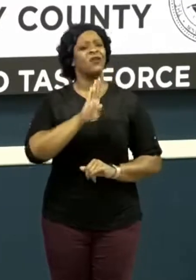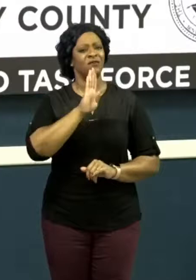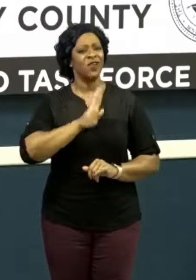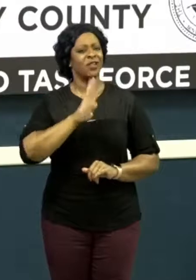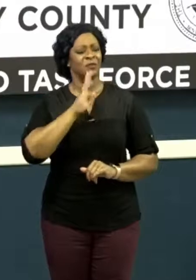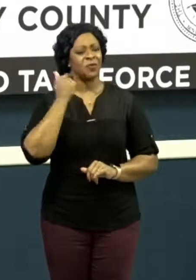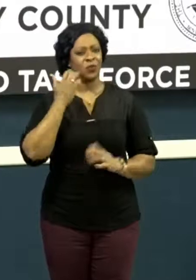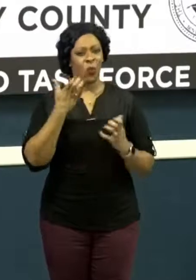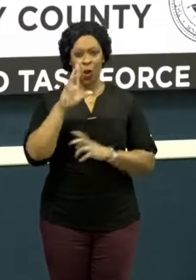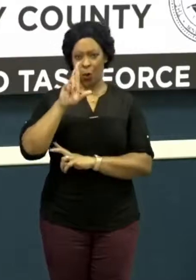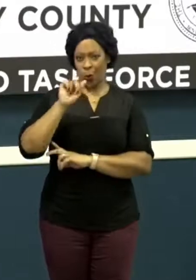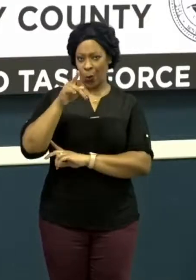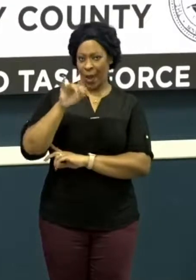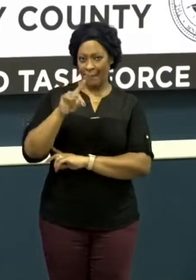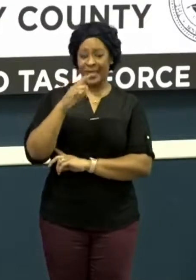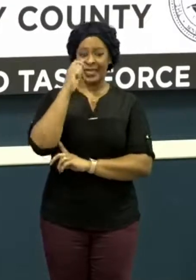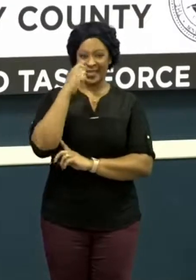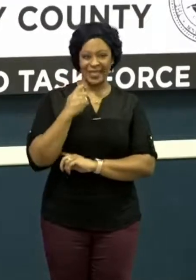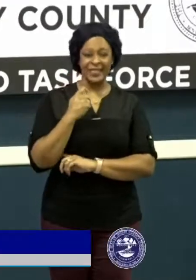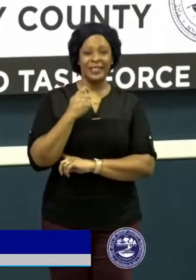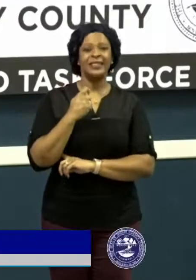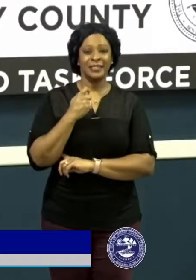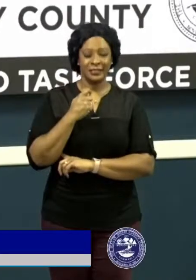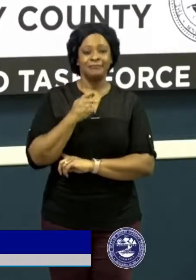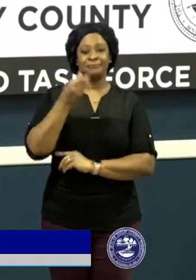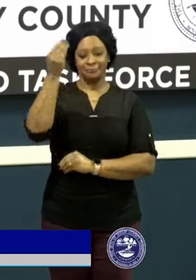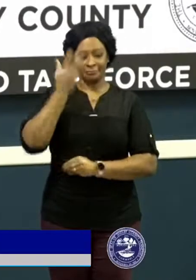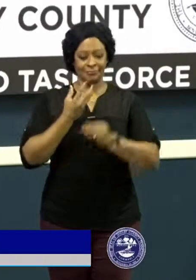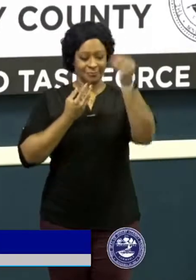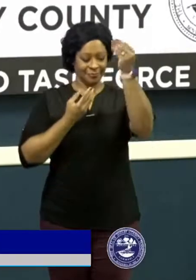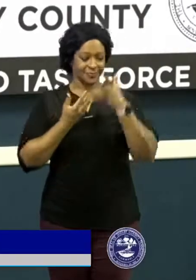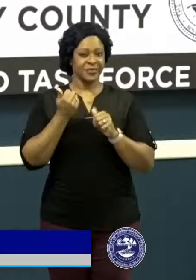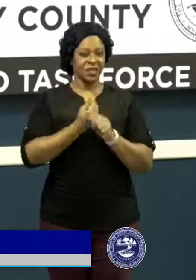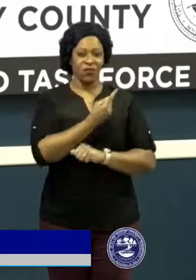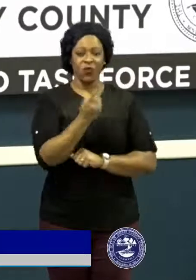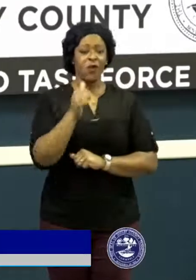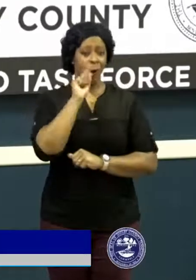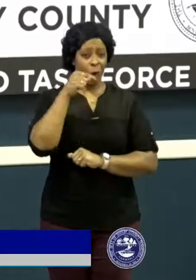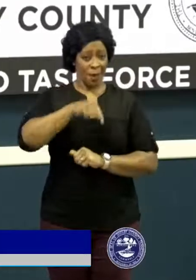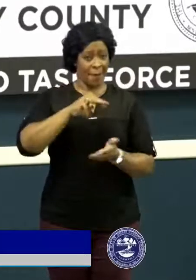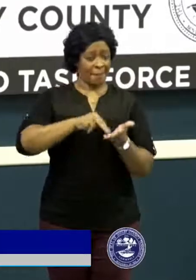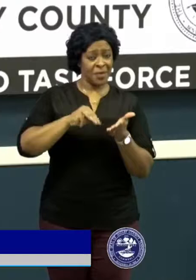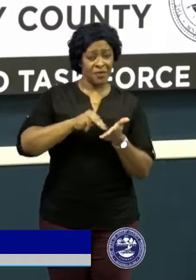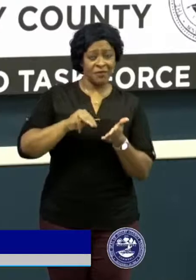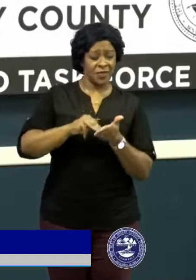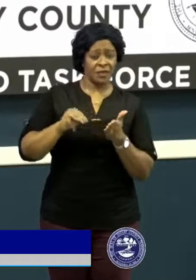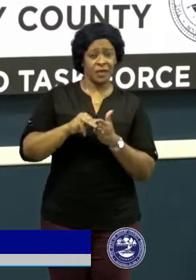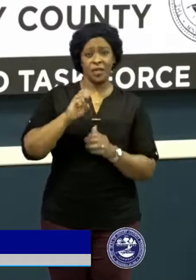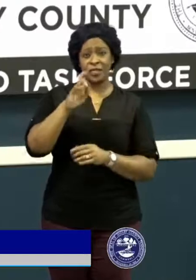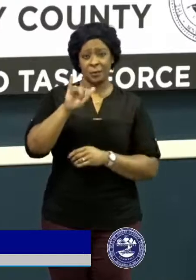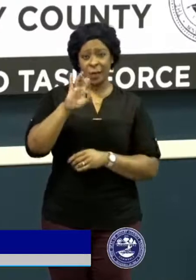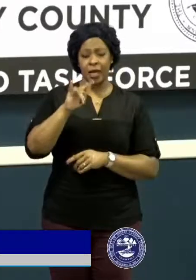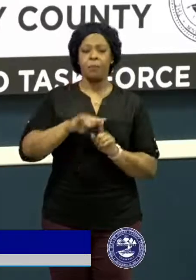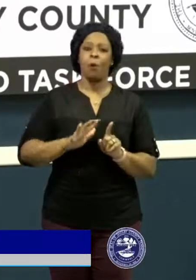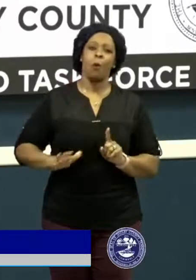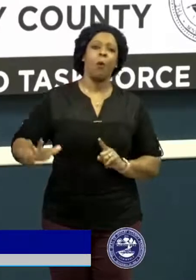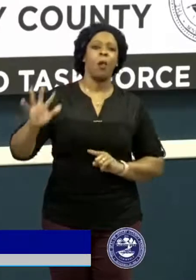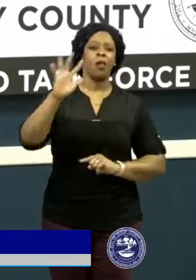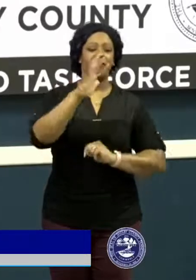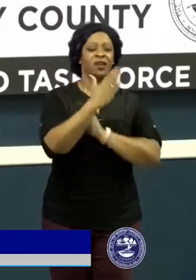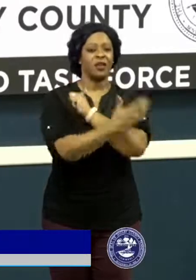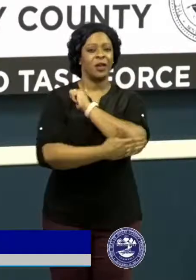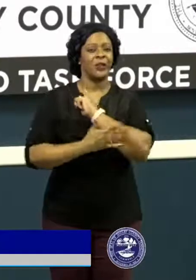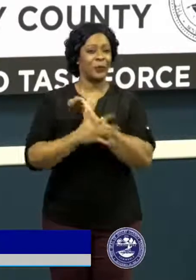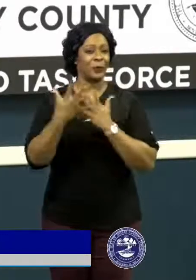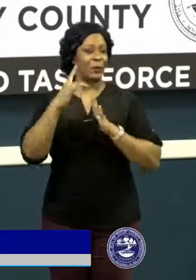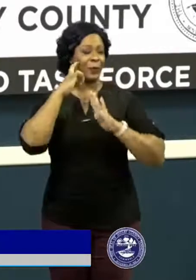tests, and that is shared by everyone, not just here in Memphis and Shelby County, but across the country. You've probably